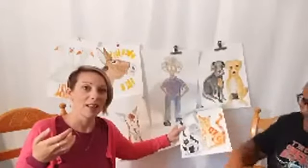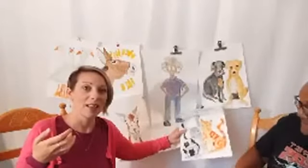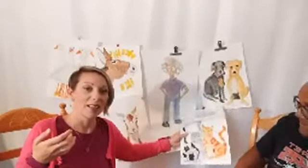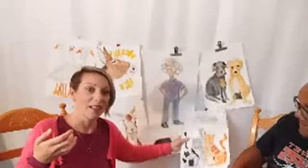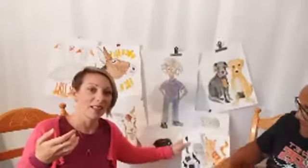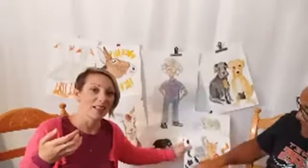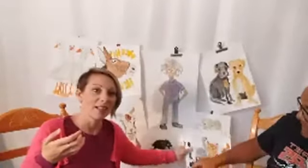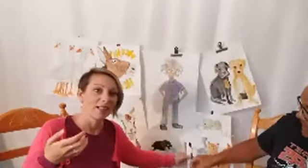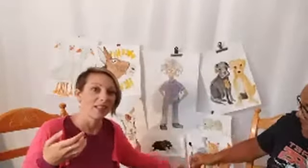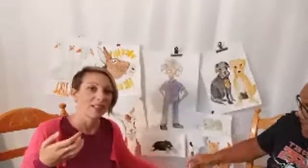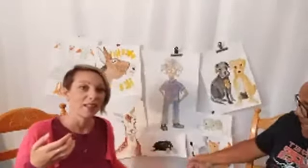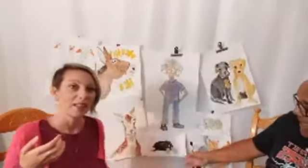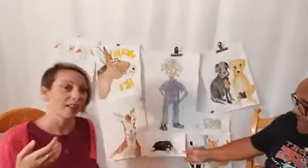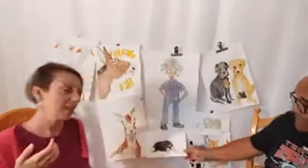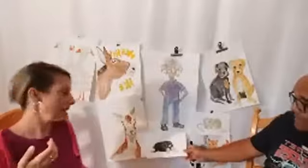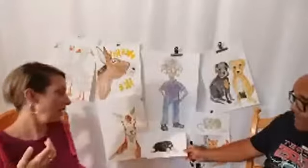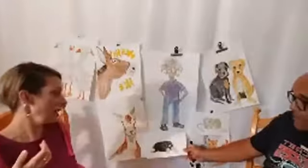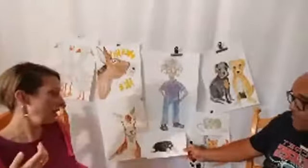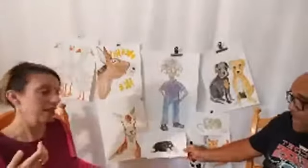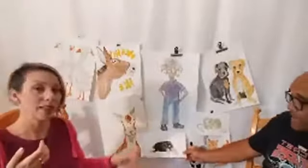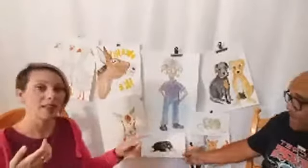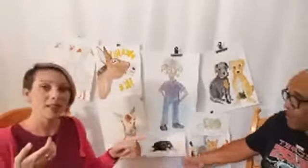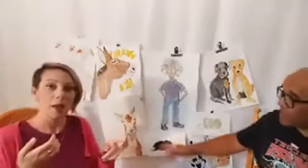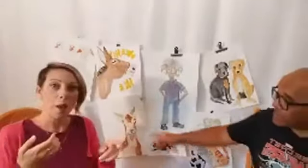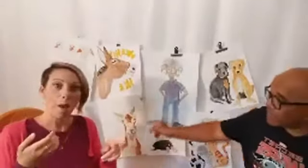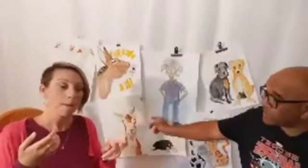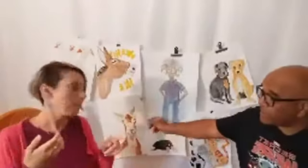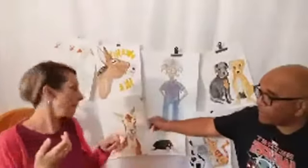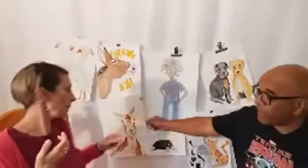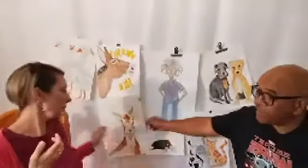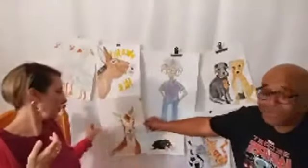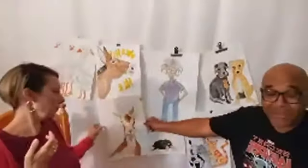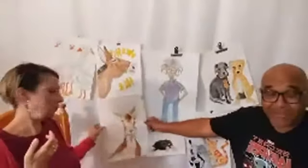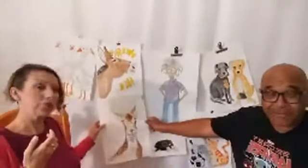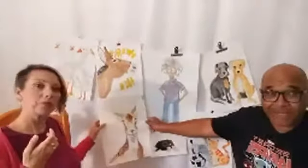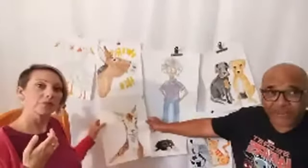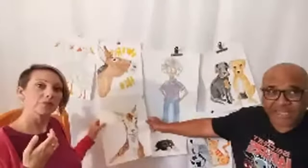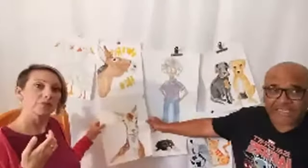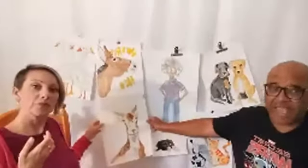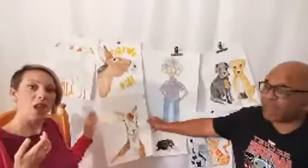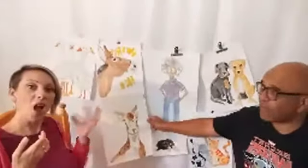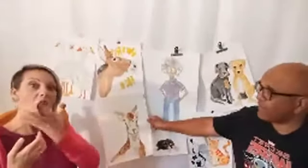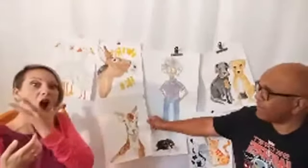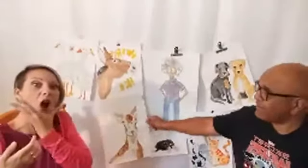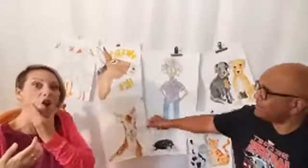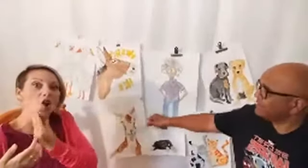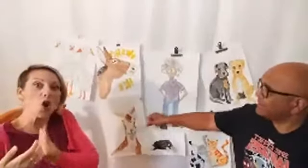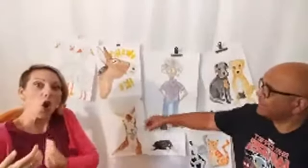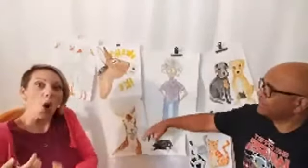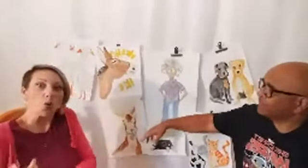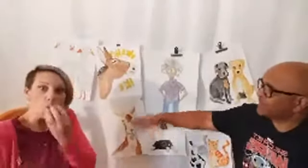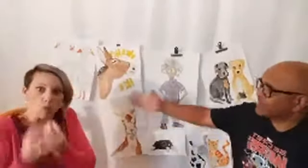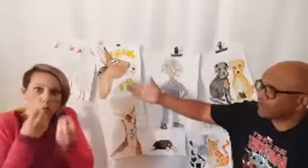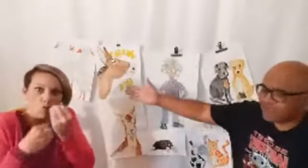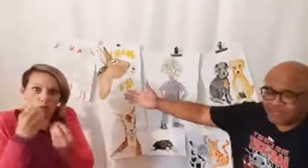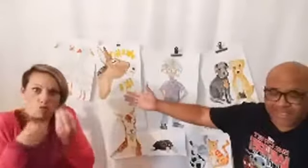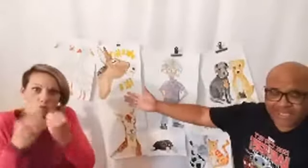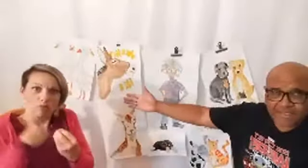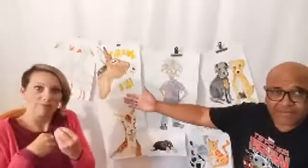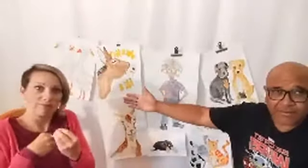cats. And he's got a goat that eats everything. He's got